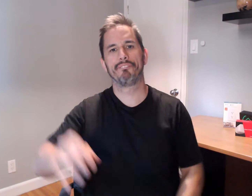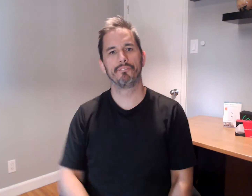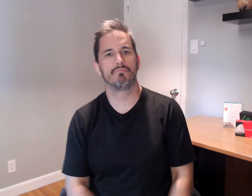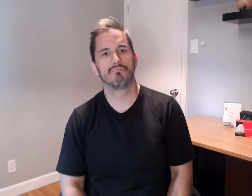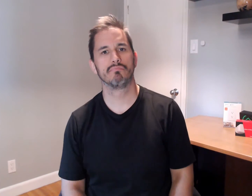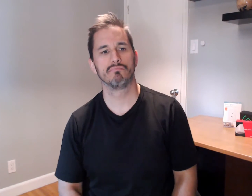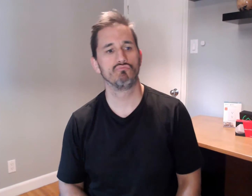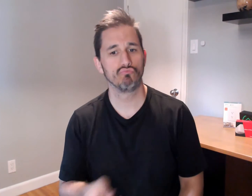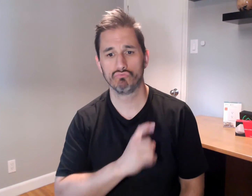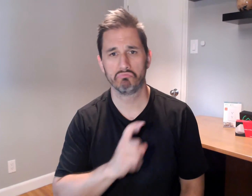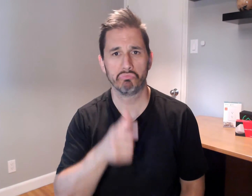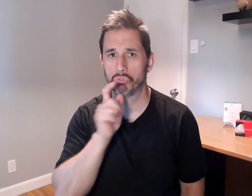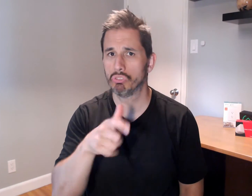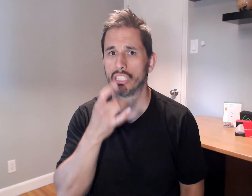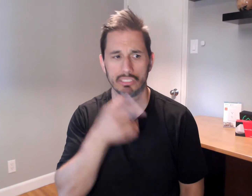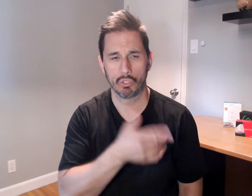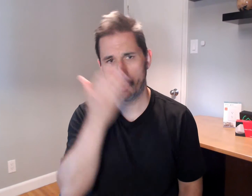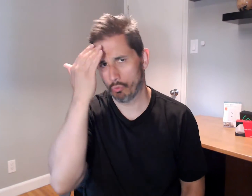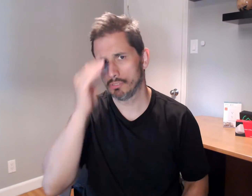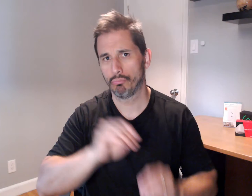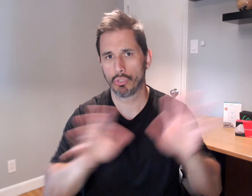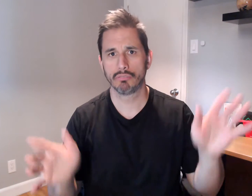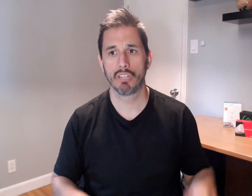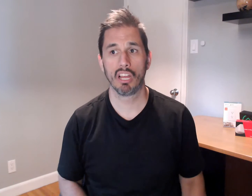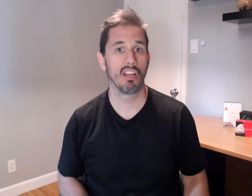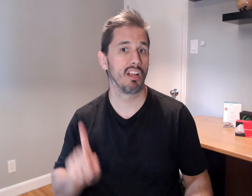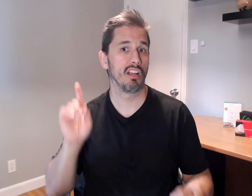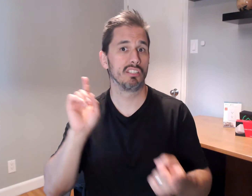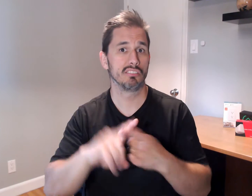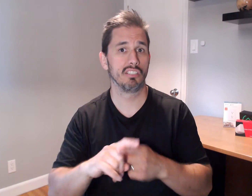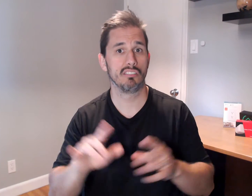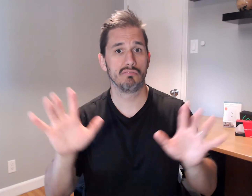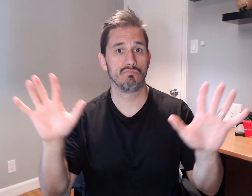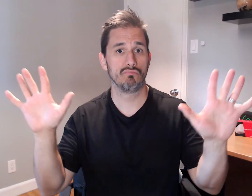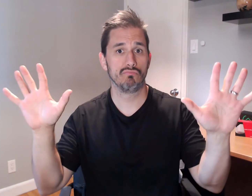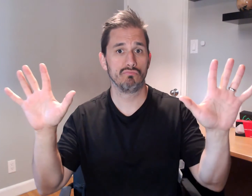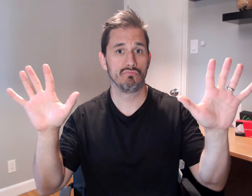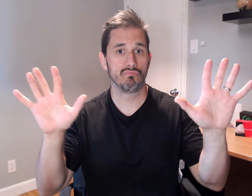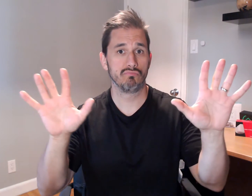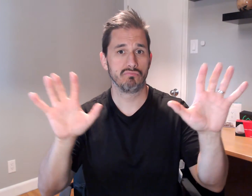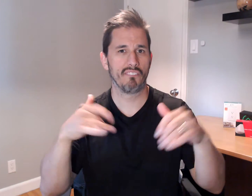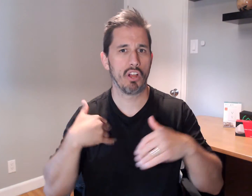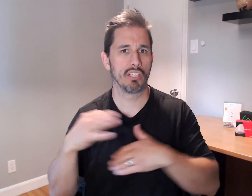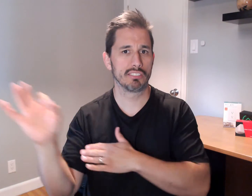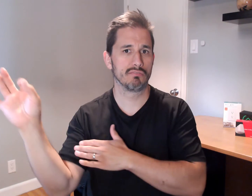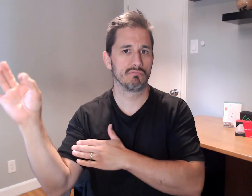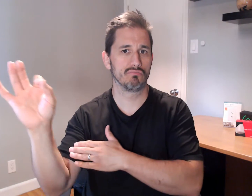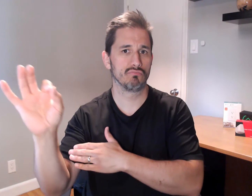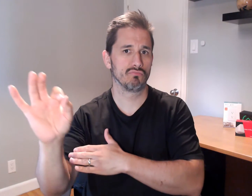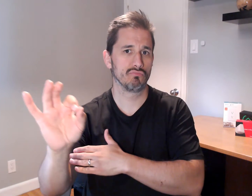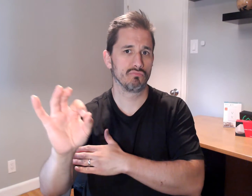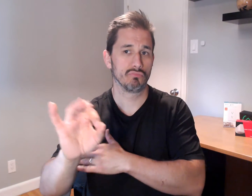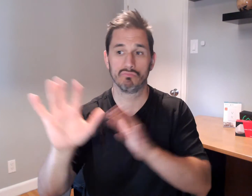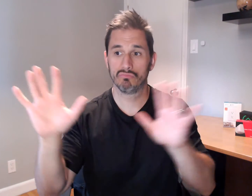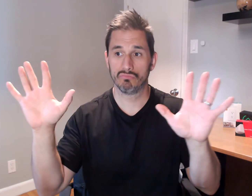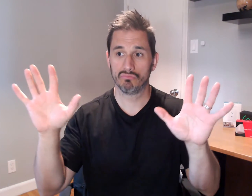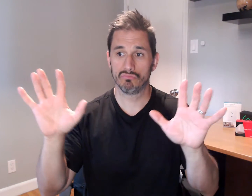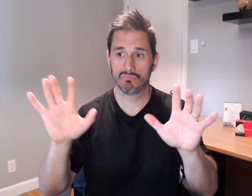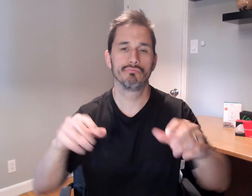open, then the lights wouldn't turn on. Then maybe in the evening as the sun goes down, those lights could turn on if someone was in the